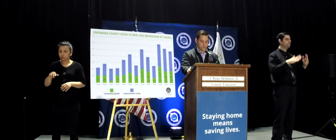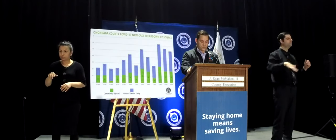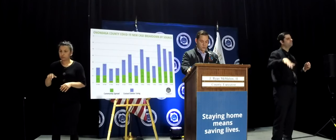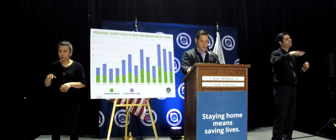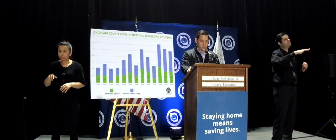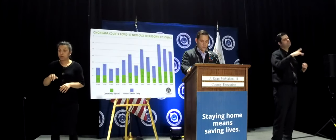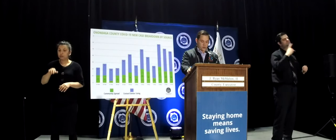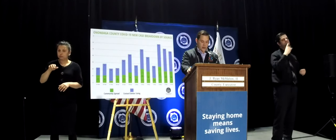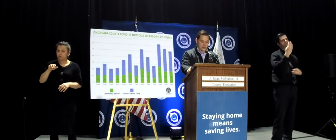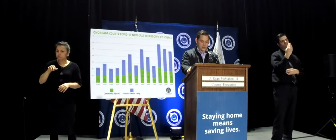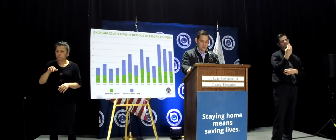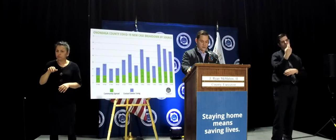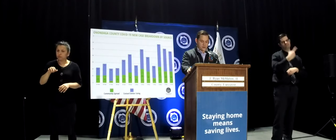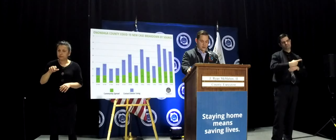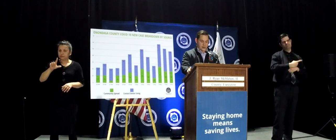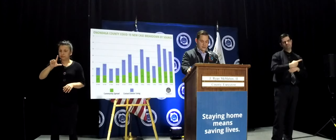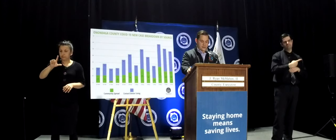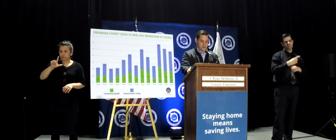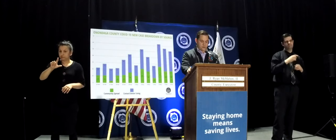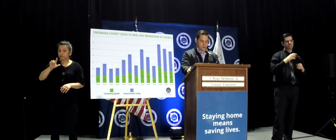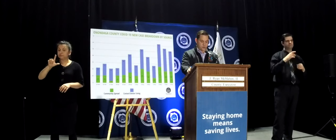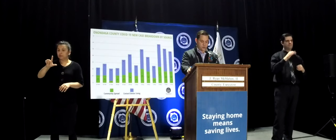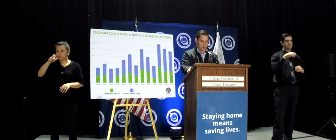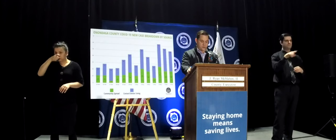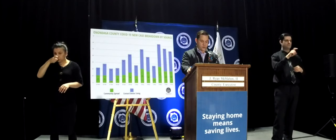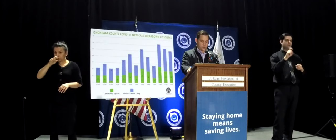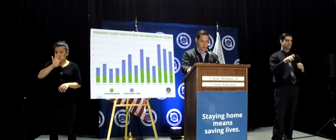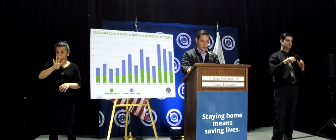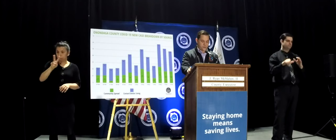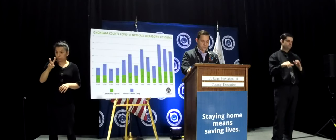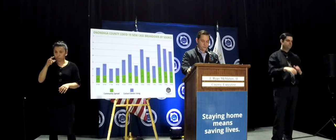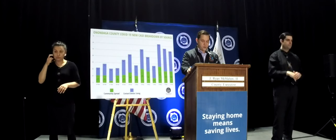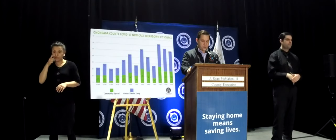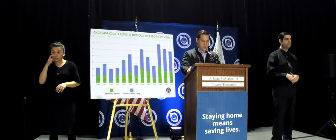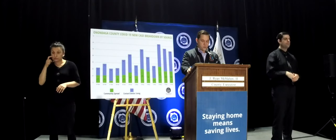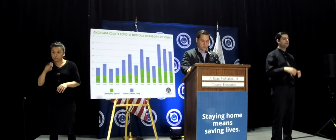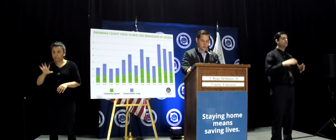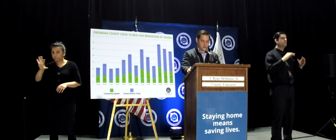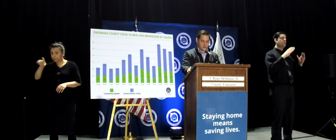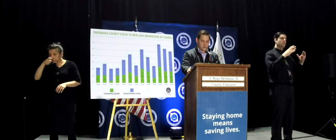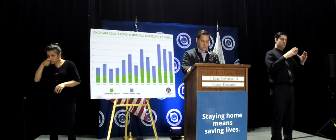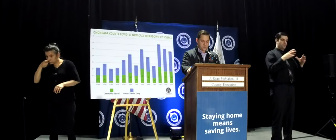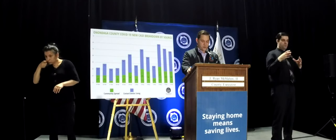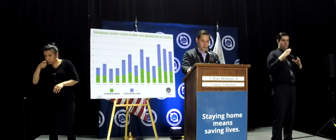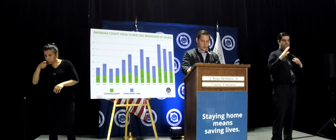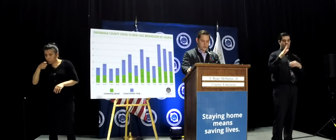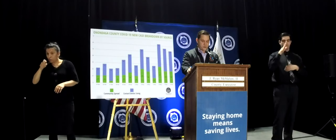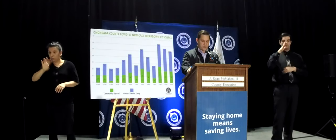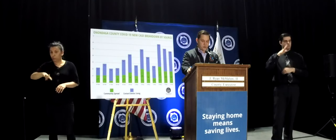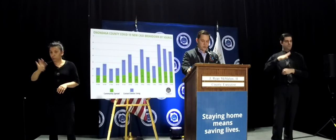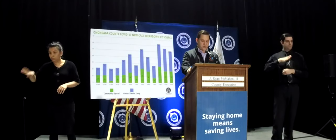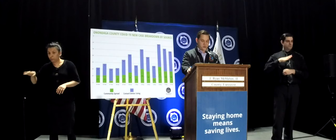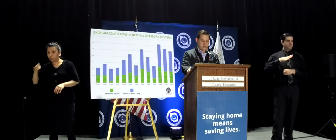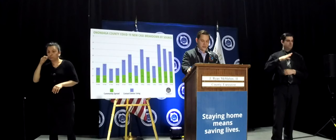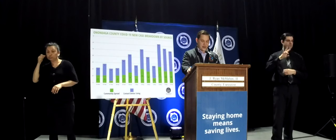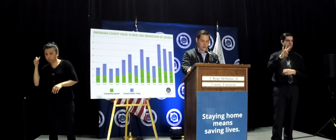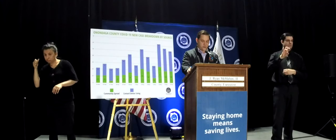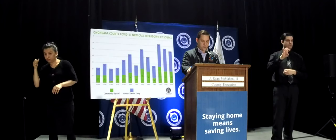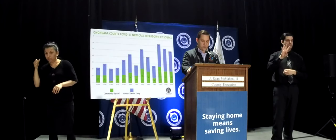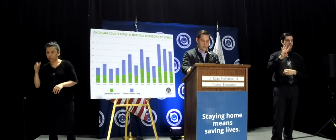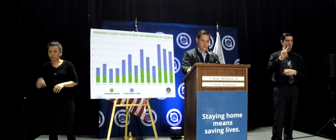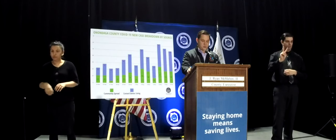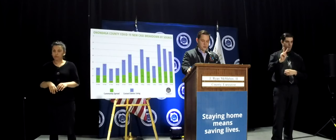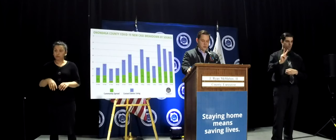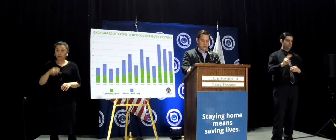males, 39 cases under 19, 212 in their 20s, 162 in their 30s, 169